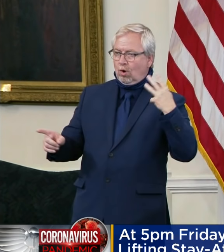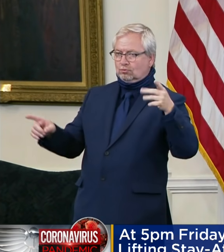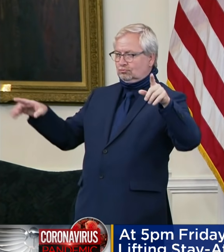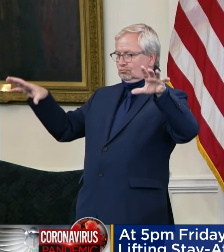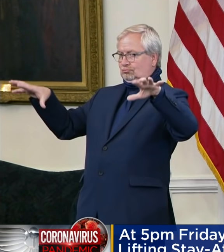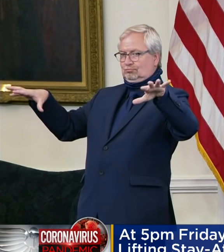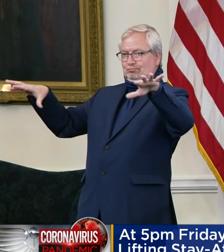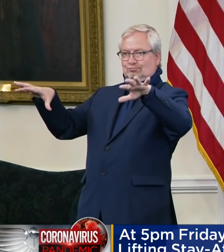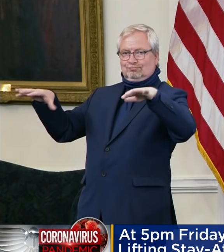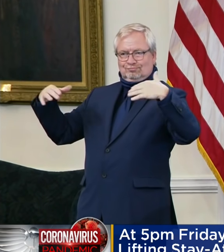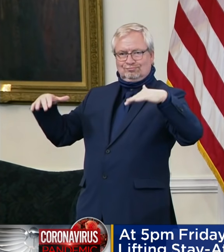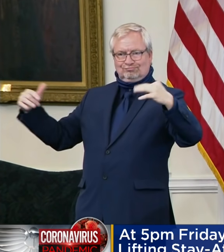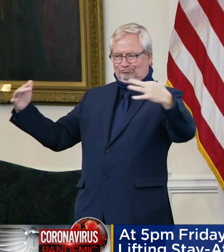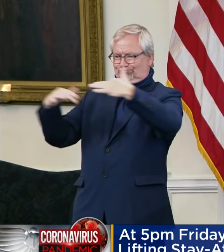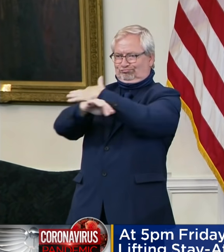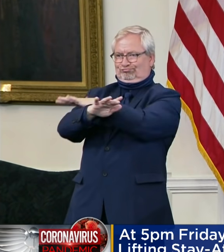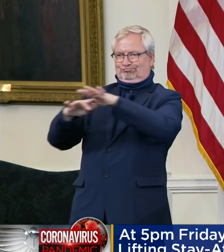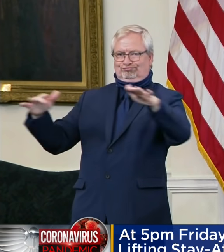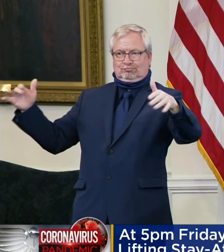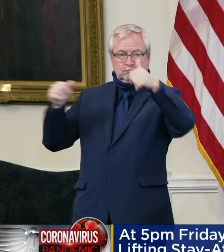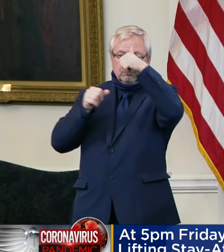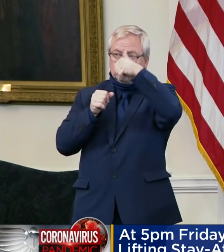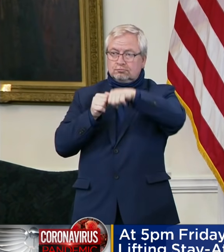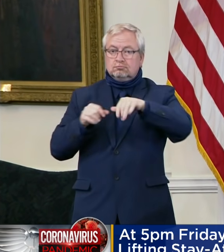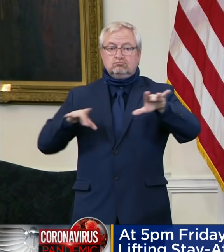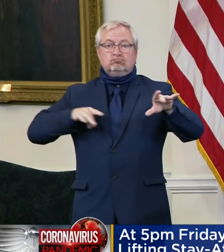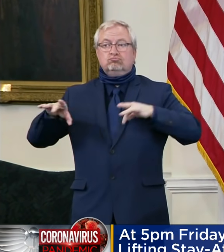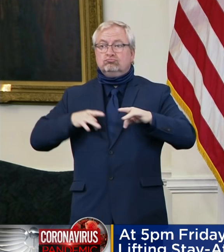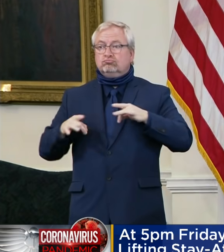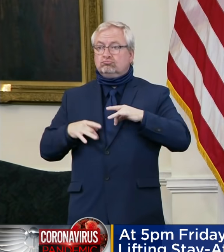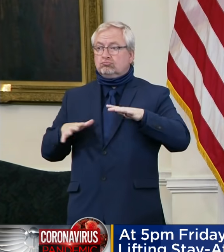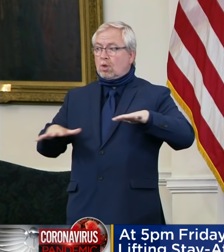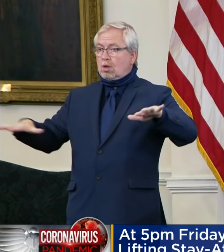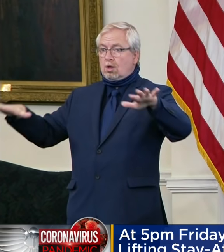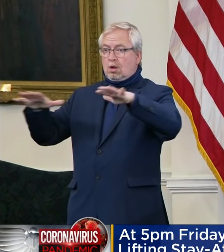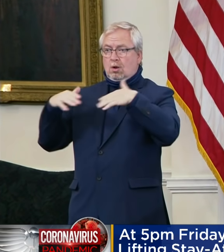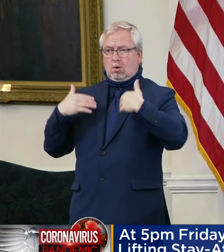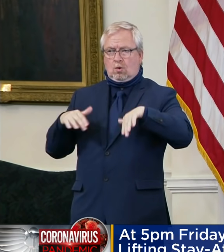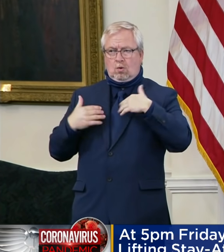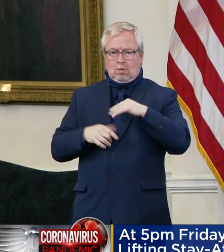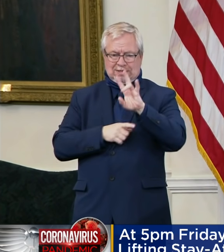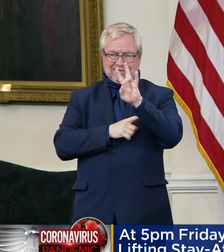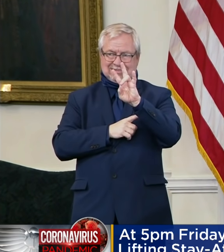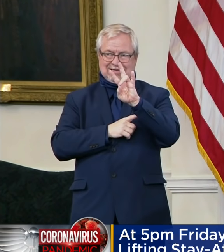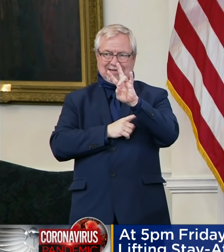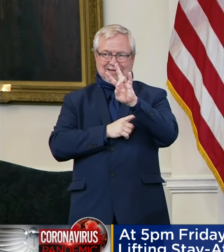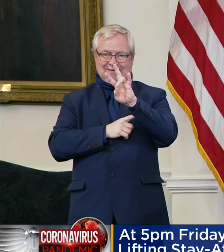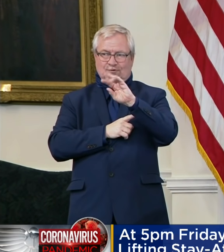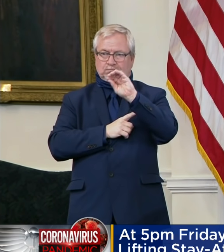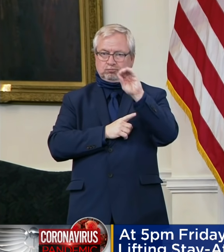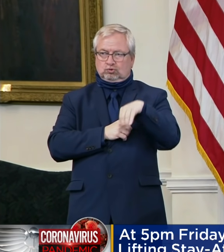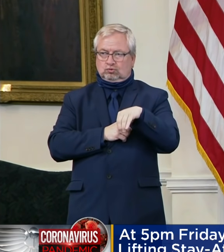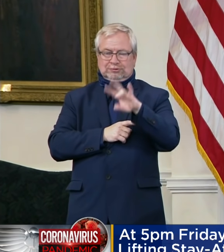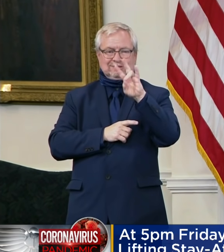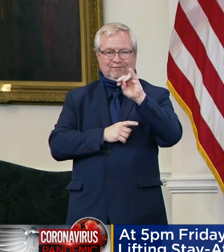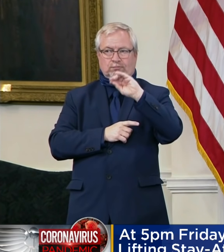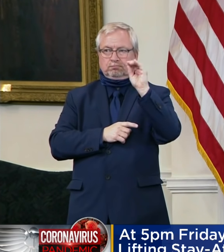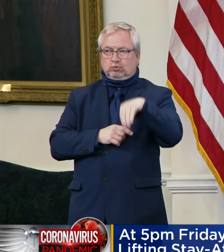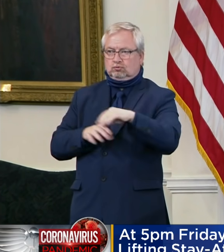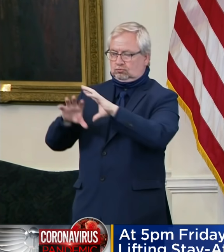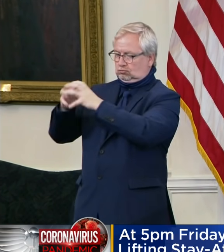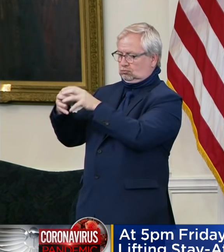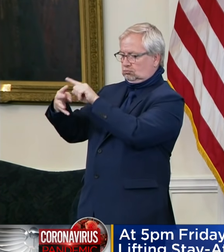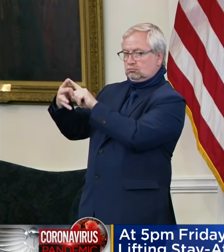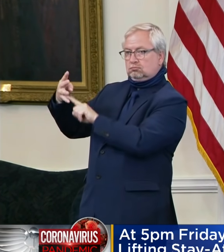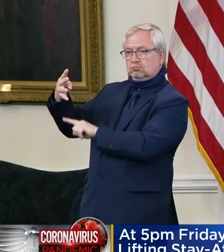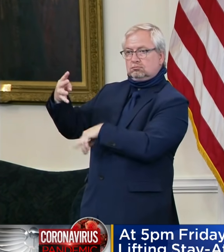4 counties. I think 50% of it is in the 2 counties surrounding Washington. And Washington, Prince